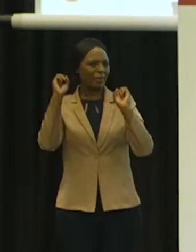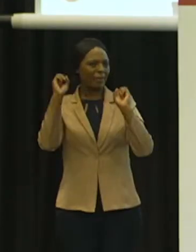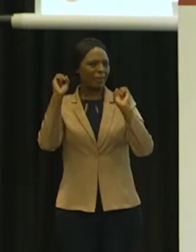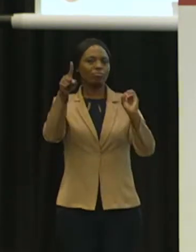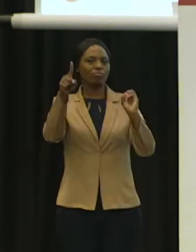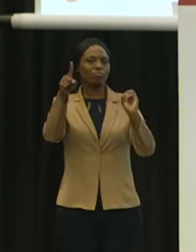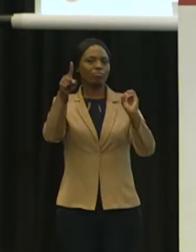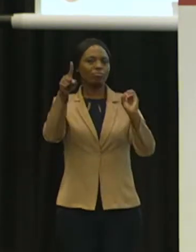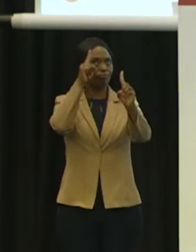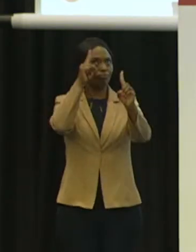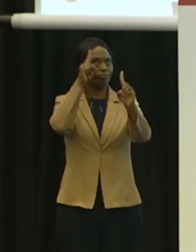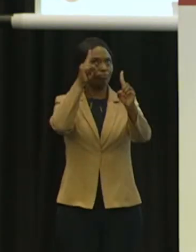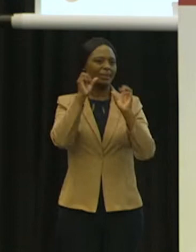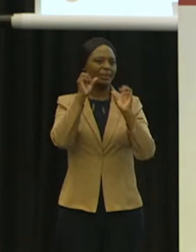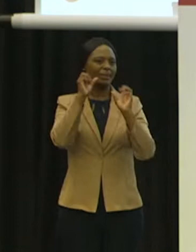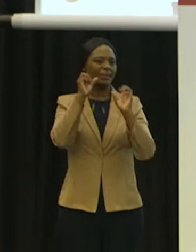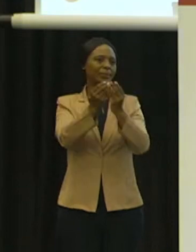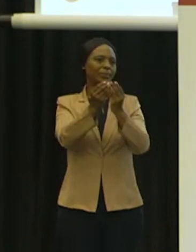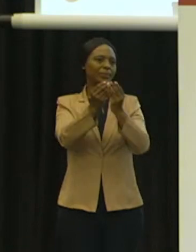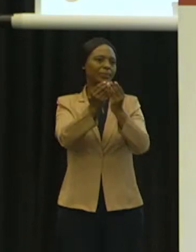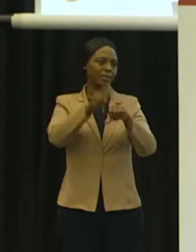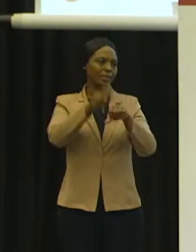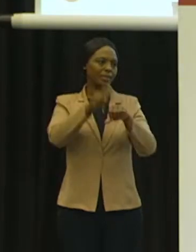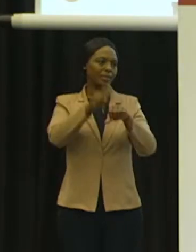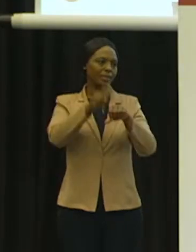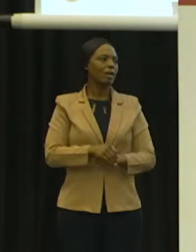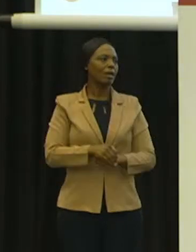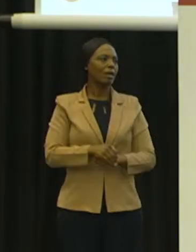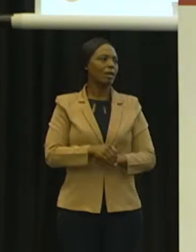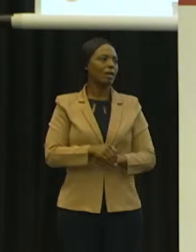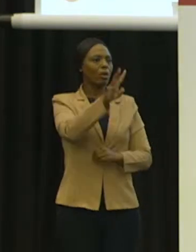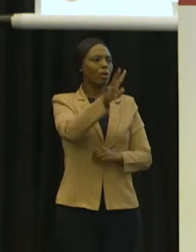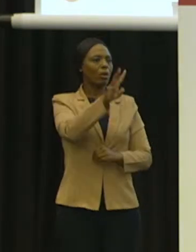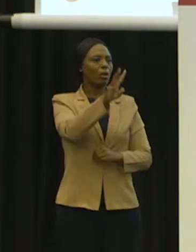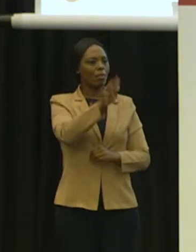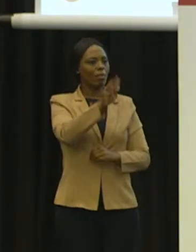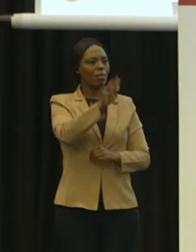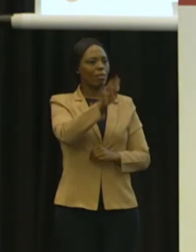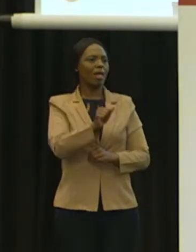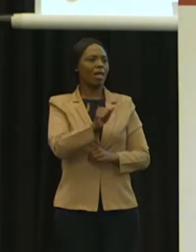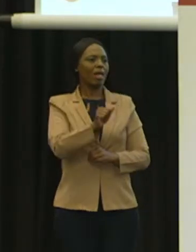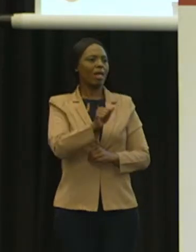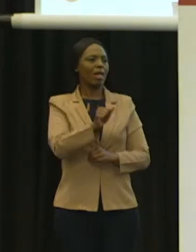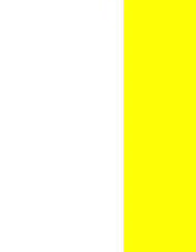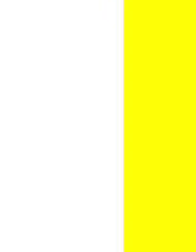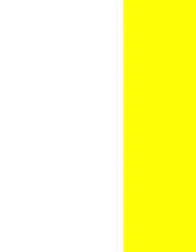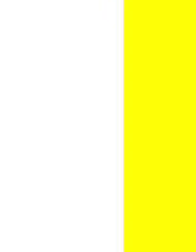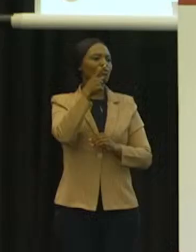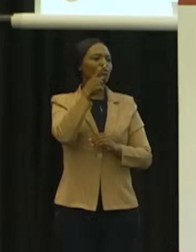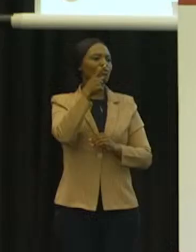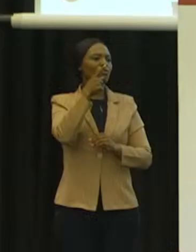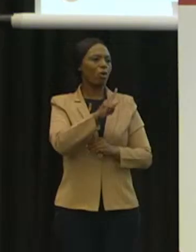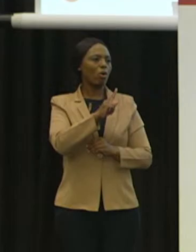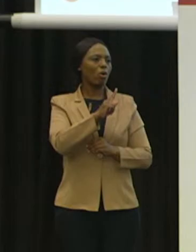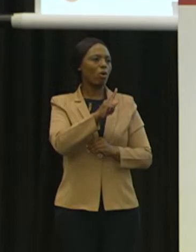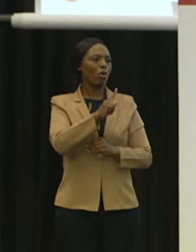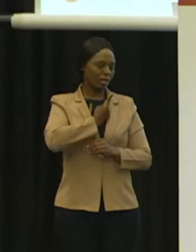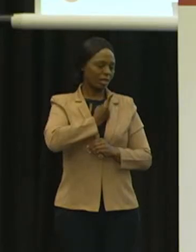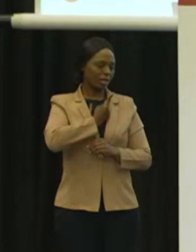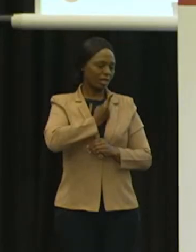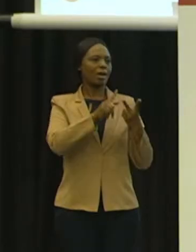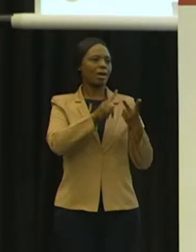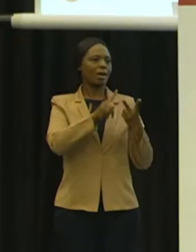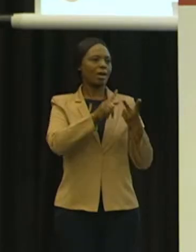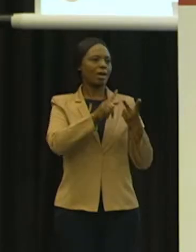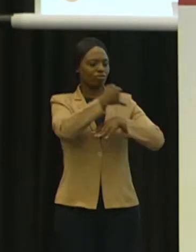one of them was specifically in terms of hormone therapy for transgender people and gender-affirming surgeries that are critical,